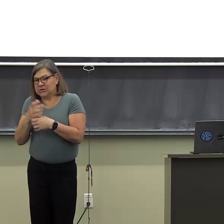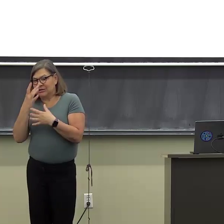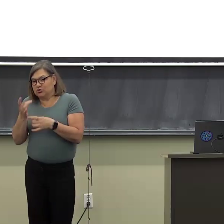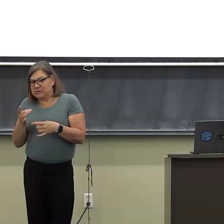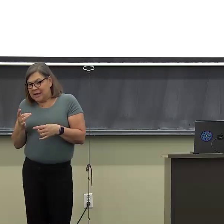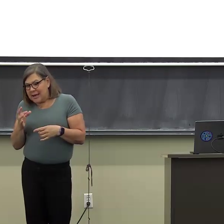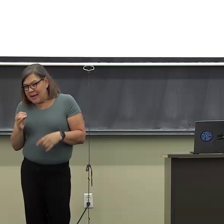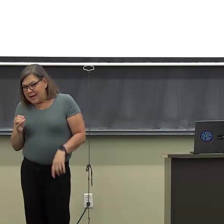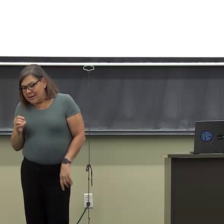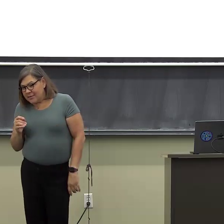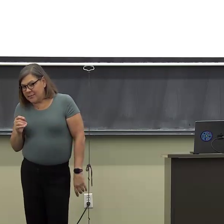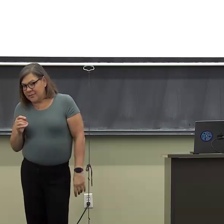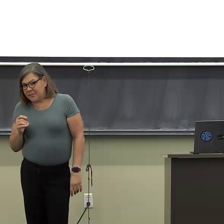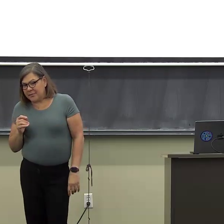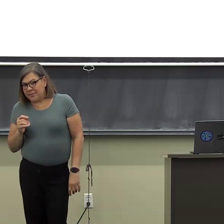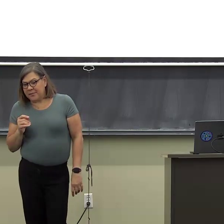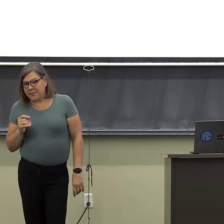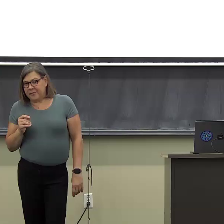leverage